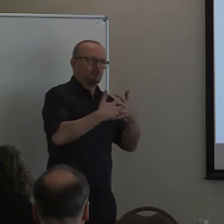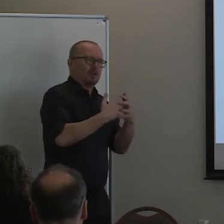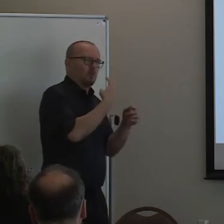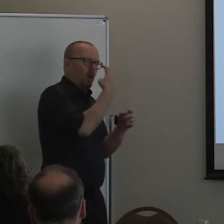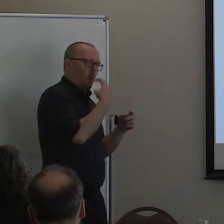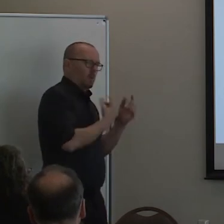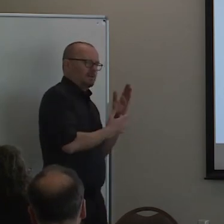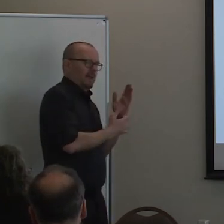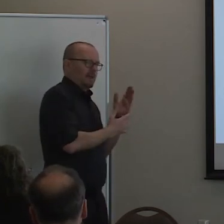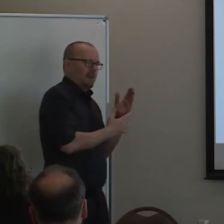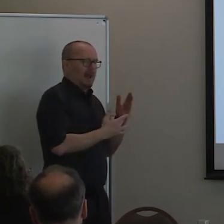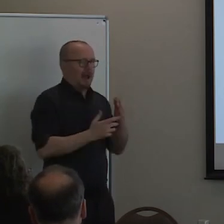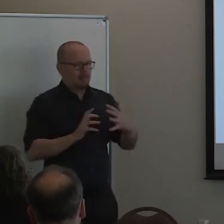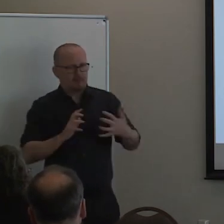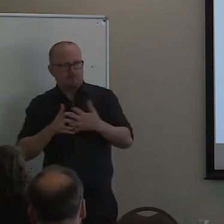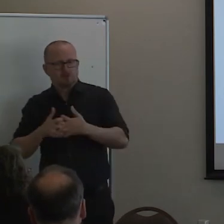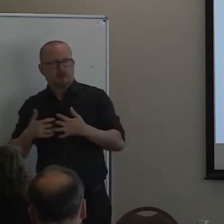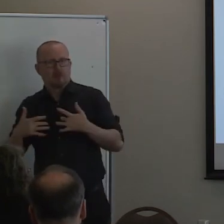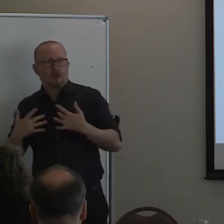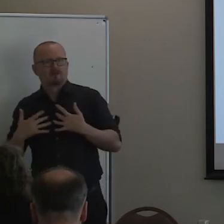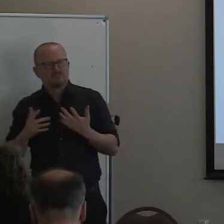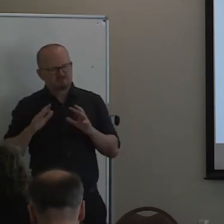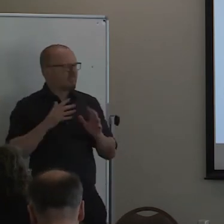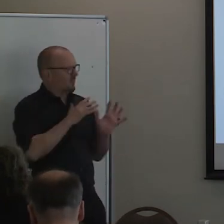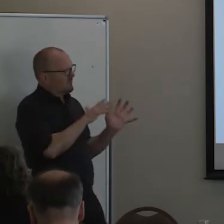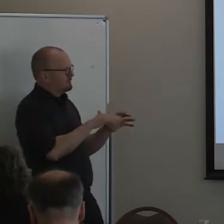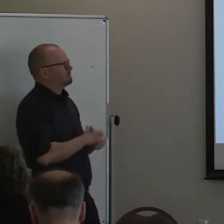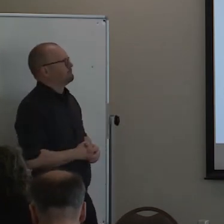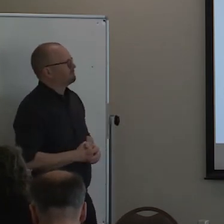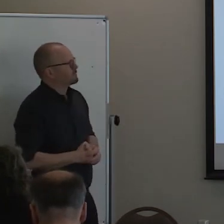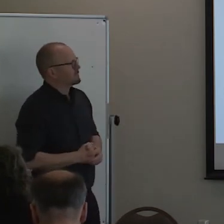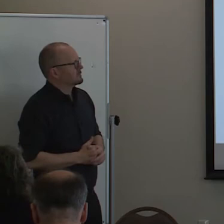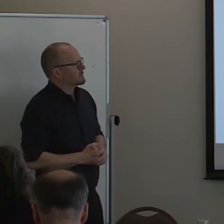and our life. So kind of all this stuff up here.